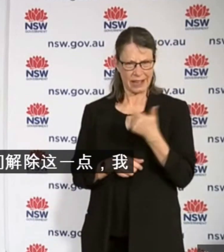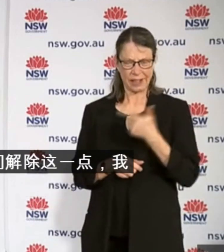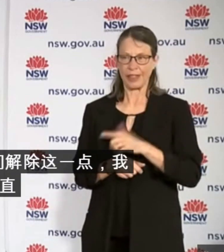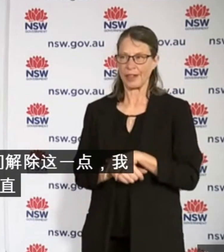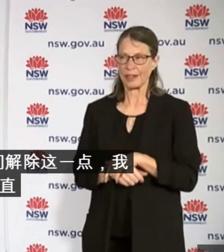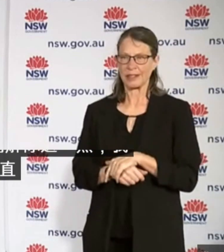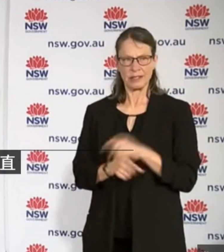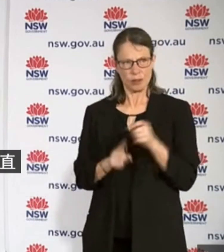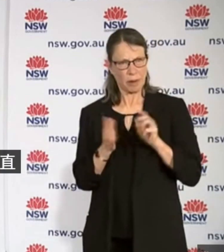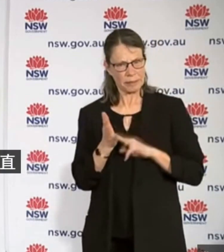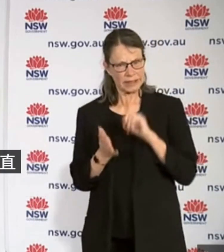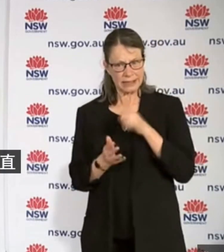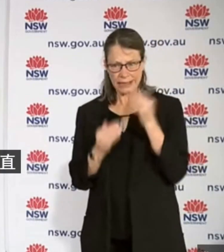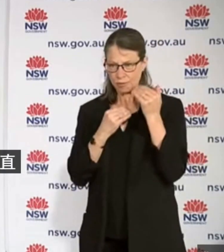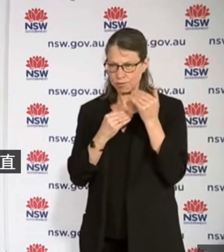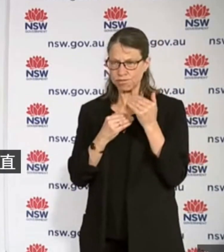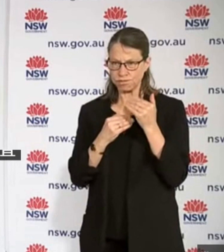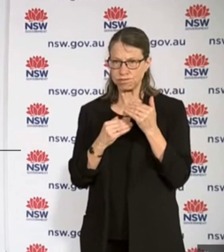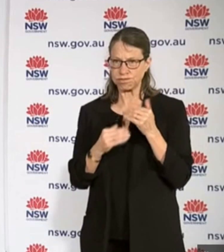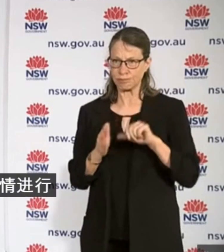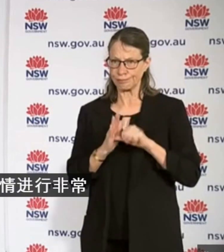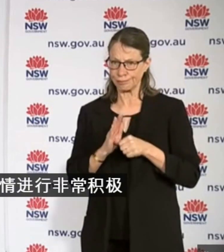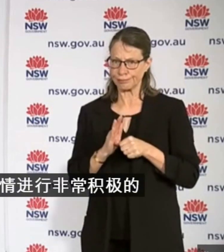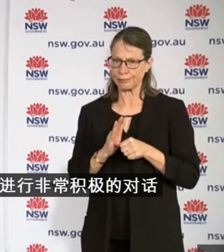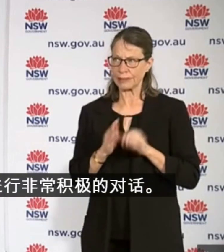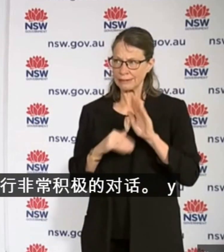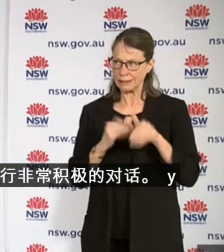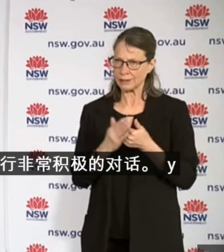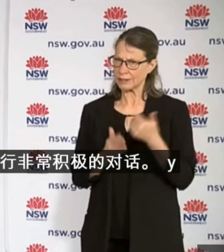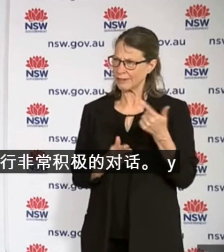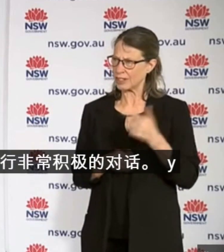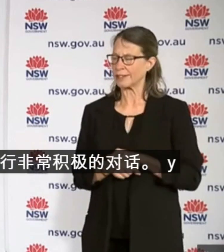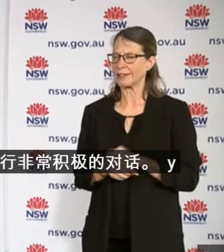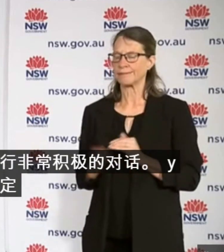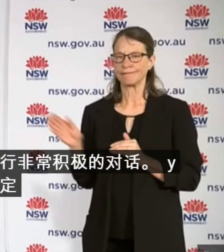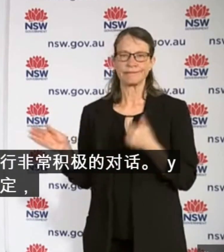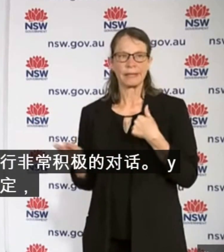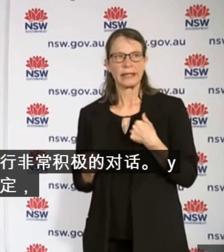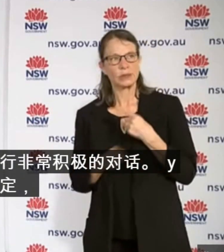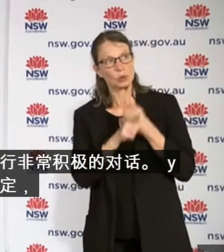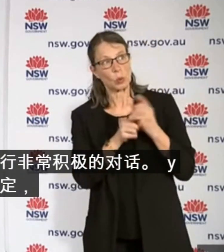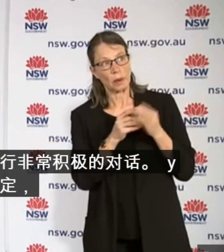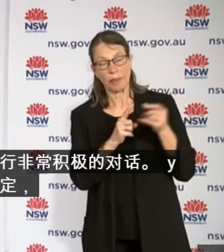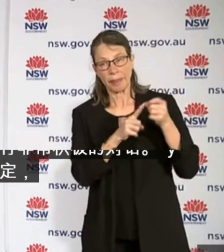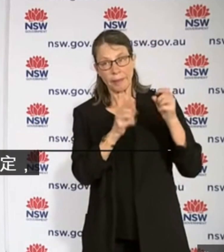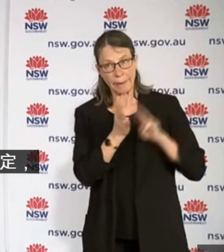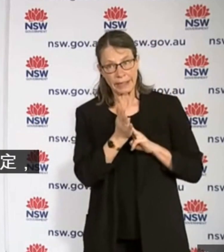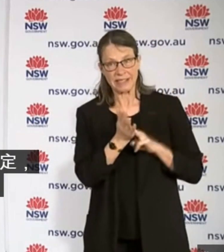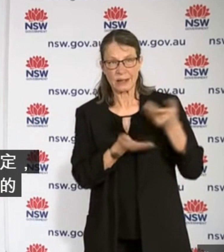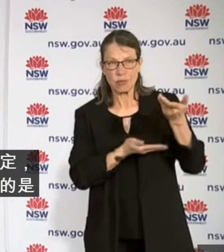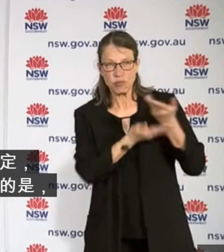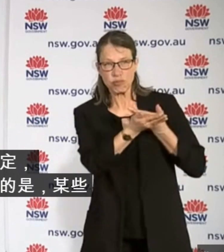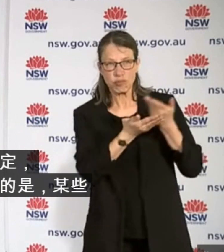Minister and I have been engaging in very positive conversation about what might occur. So obviously the federal government makes those decisions. But we're